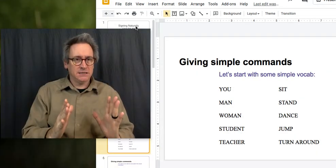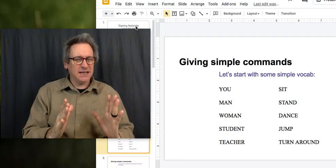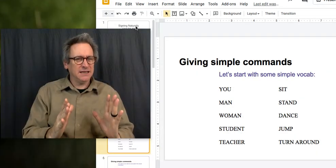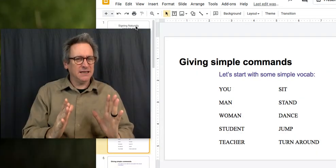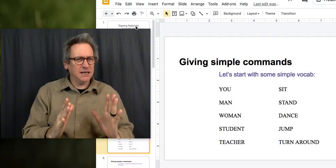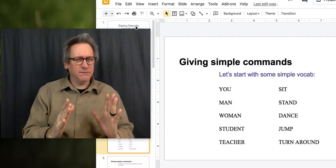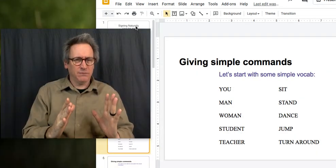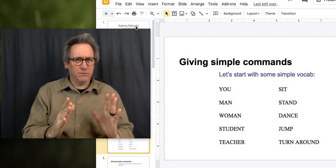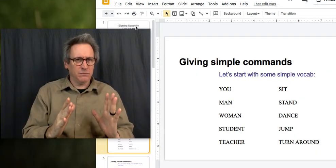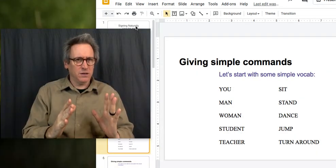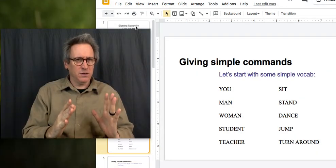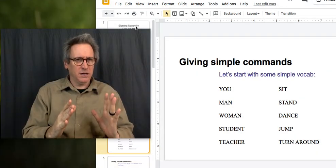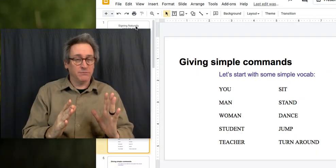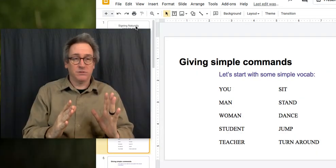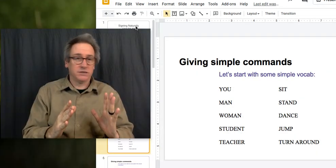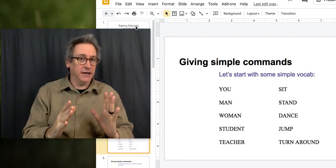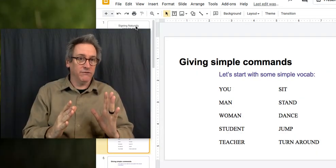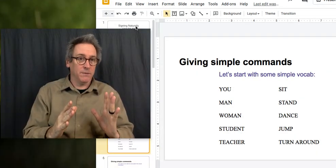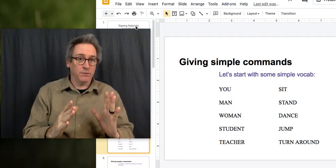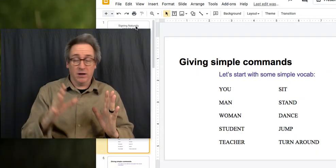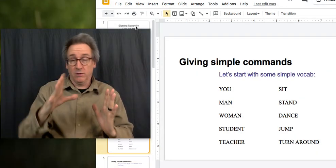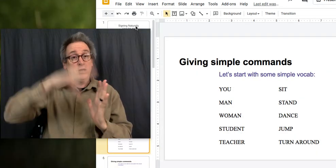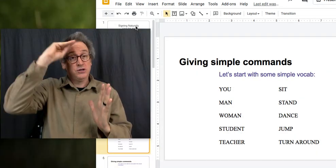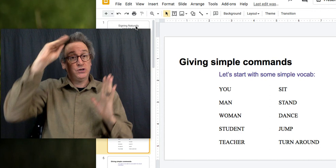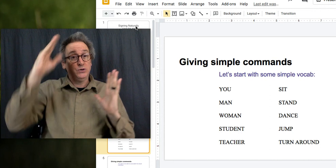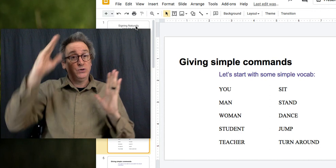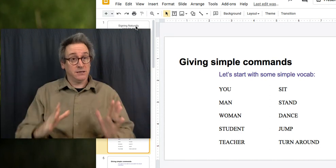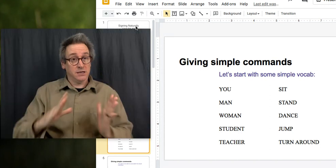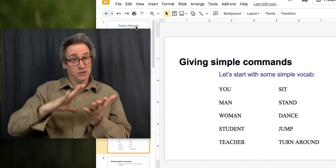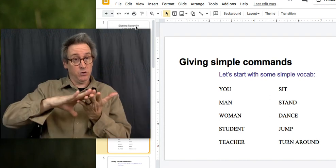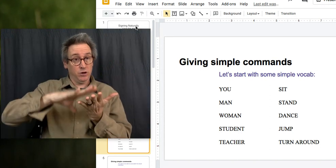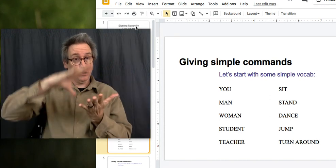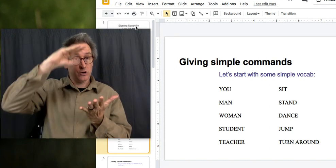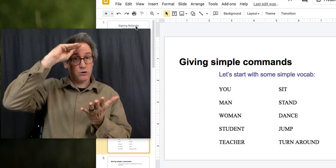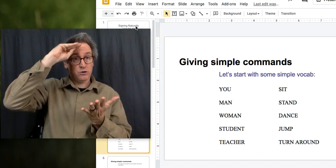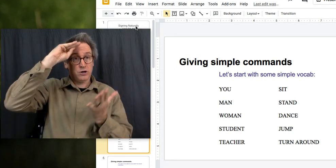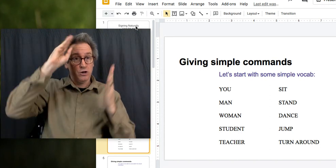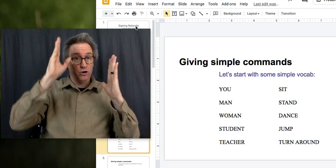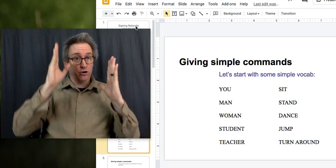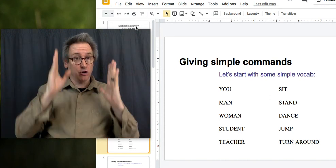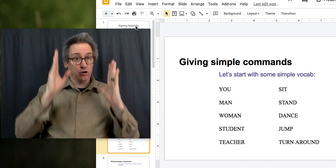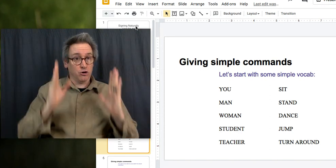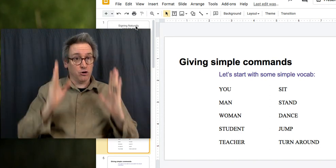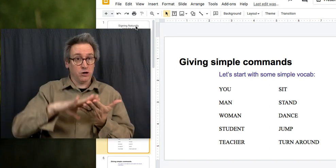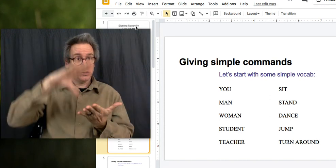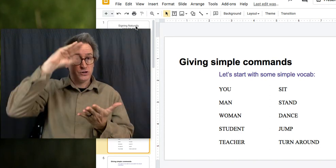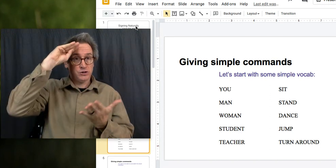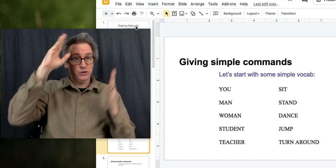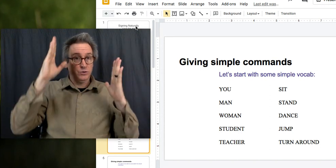Student, I think, can't even remember now. Student. So learn,